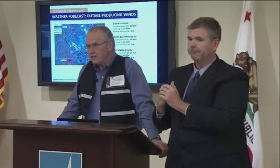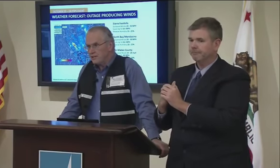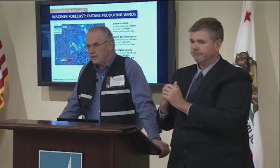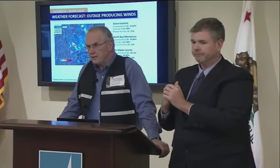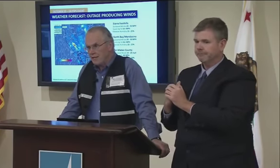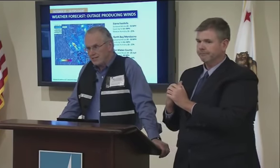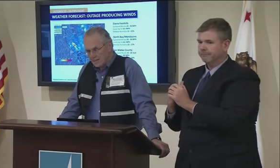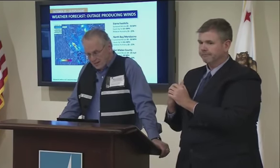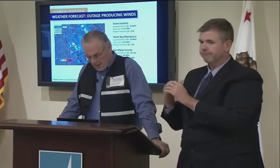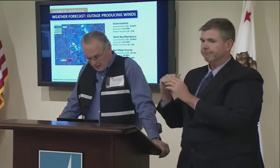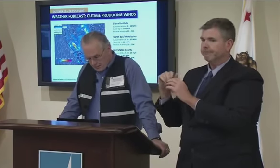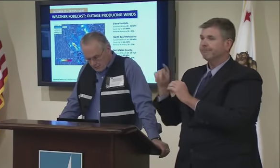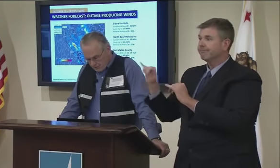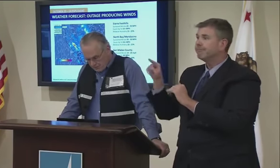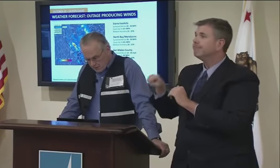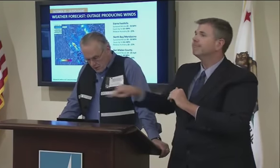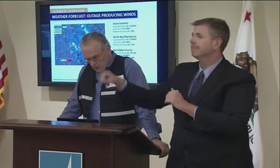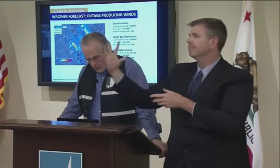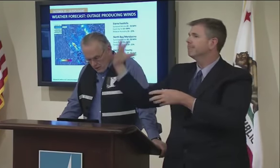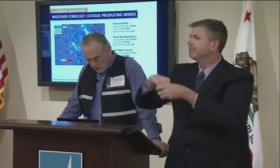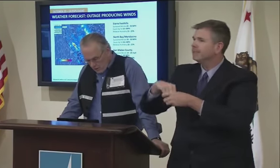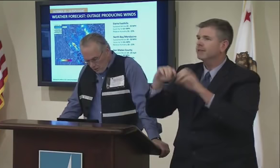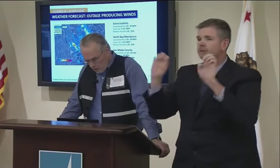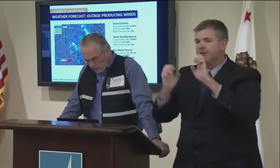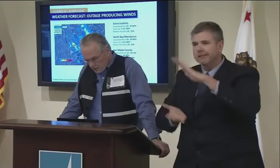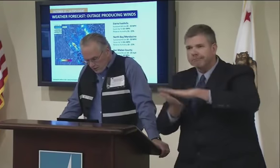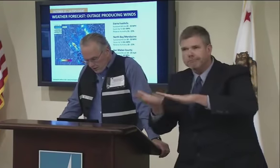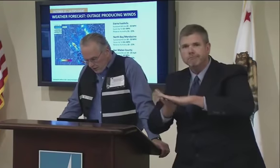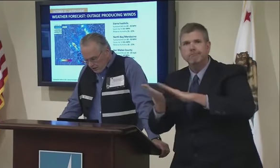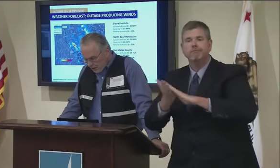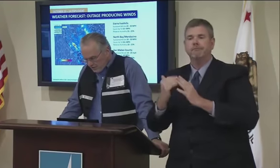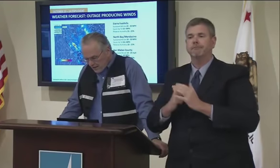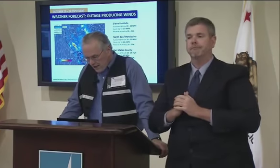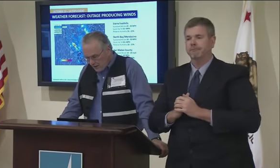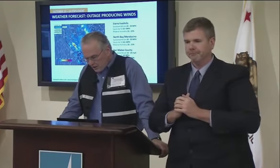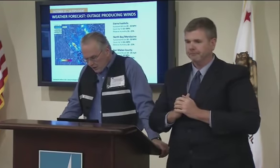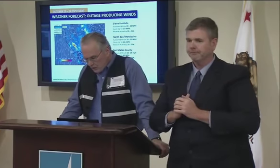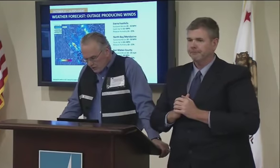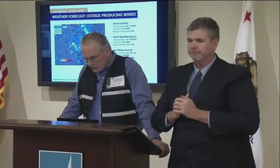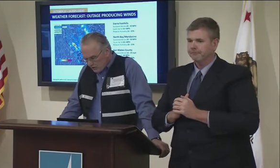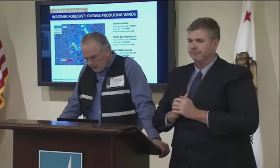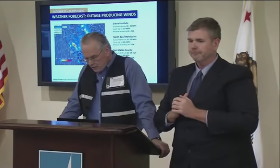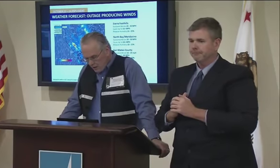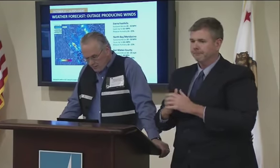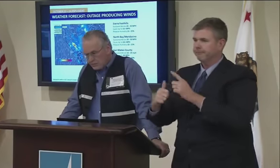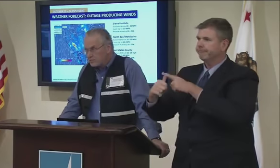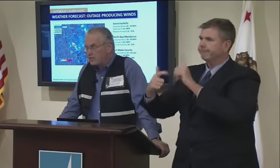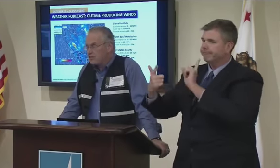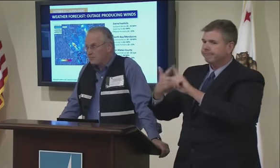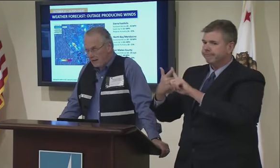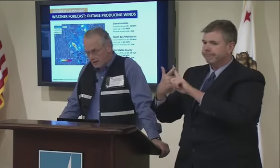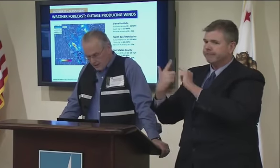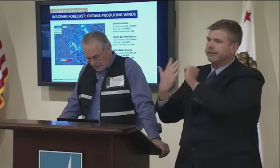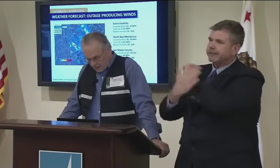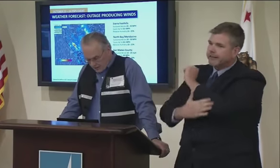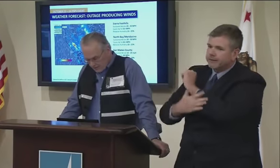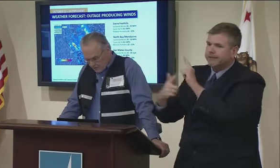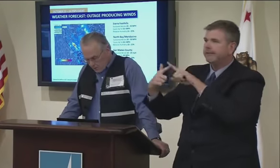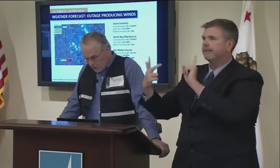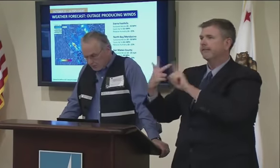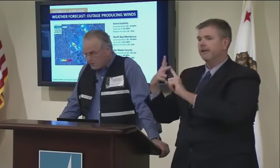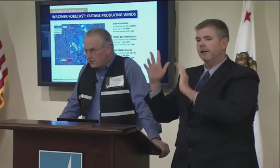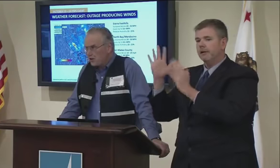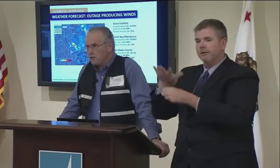Operations Center. To them, I say thank you. We have also involved all of the county, local, and tribal governments in the impacted